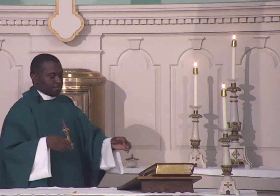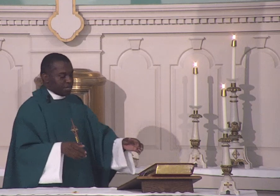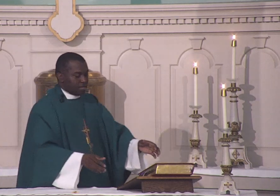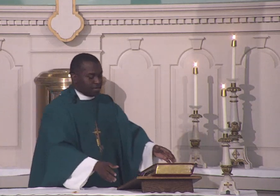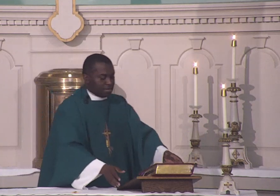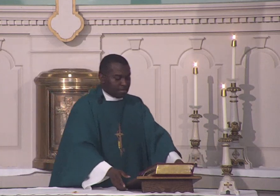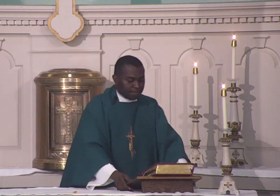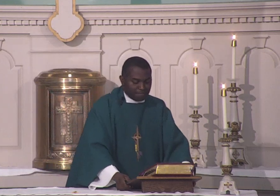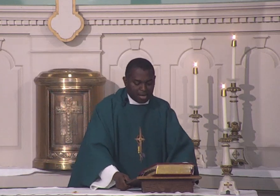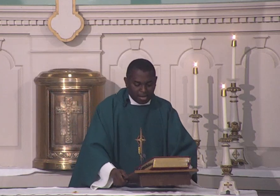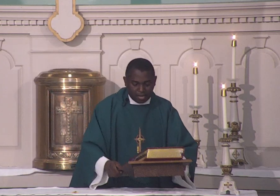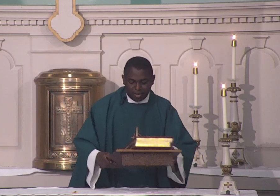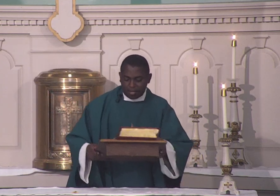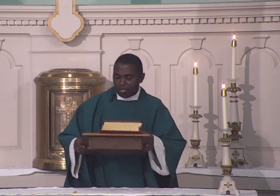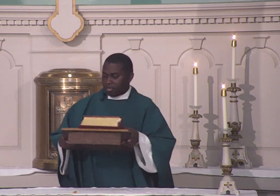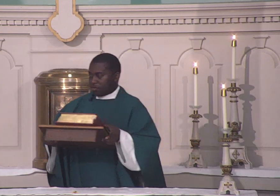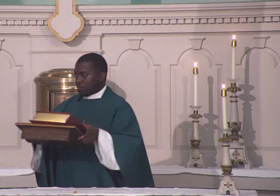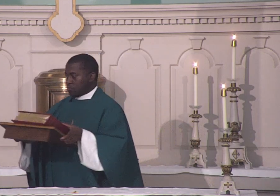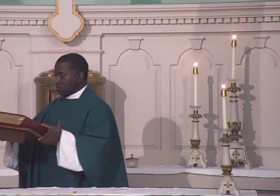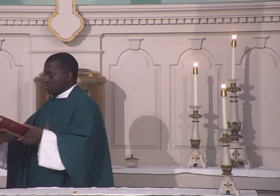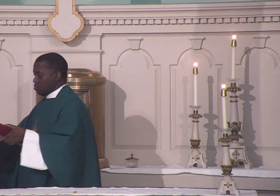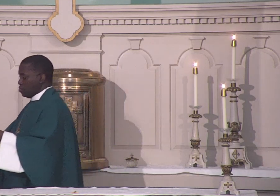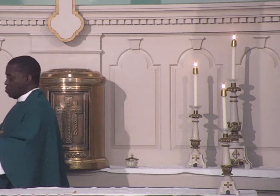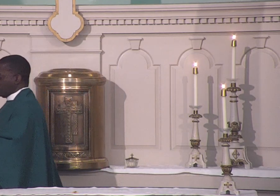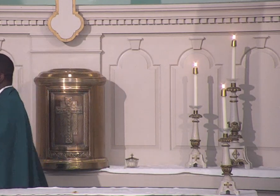vitam restans omini.